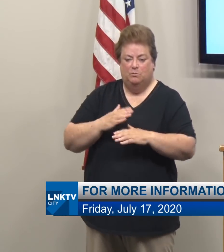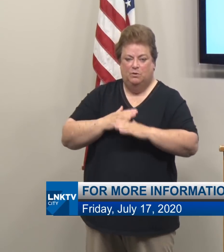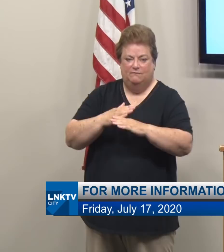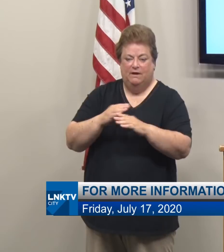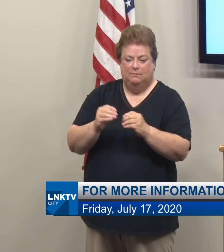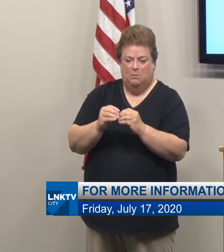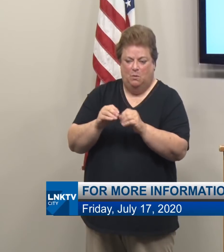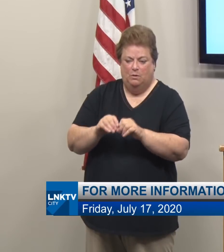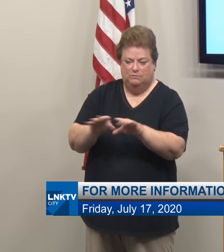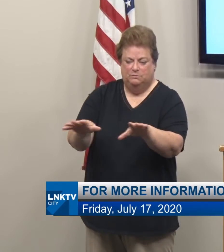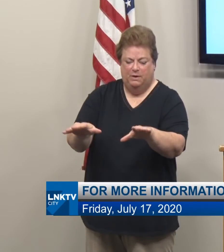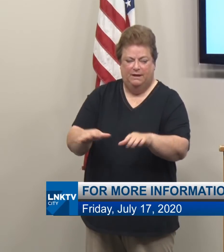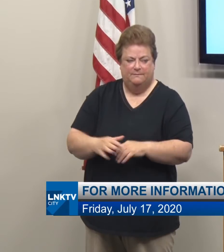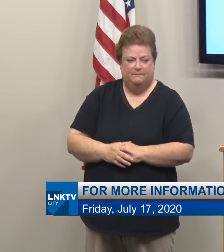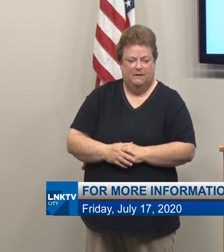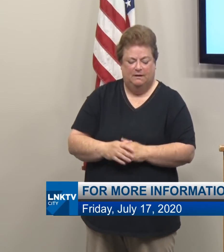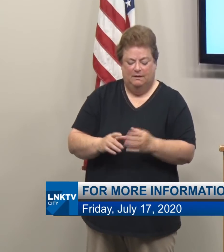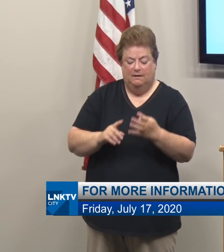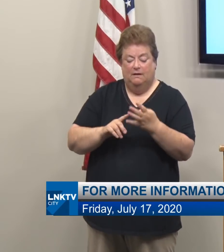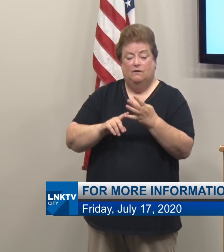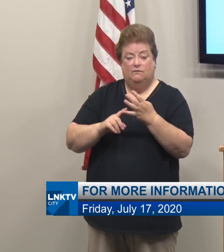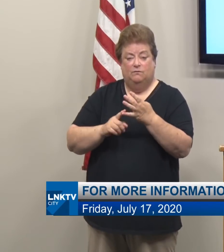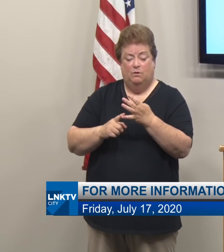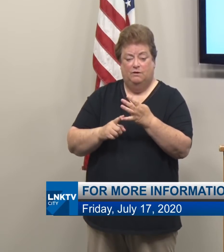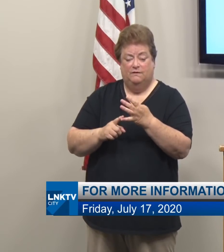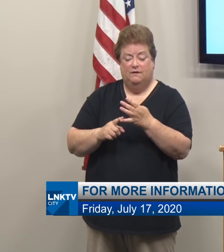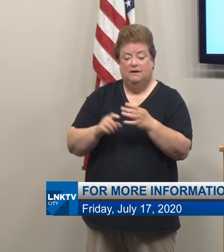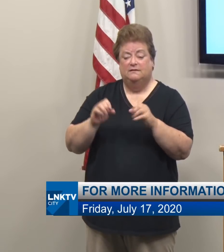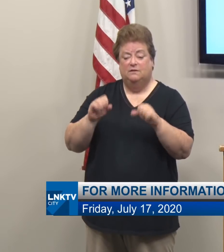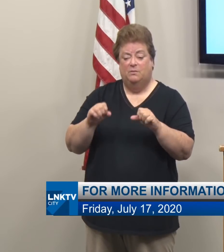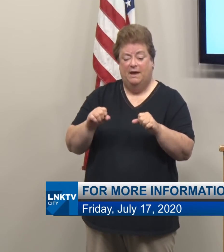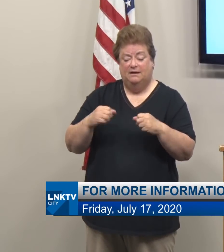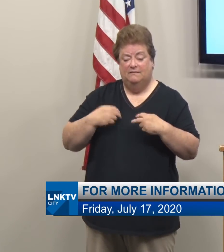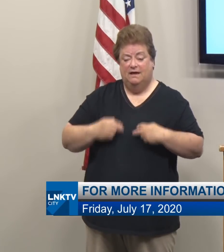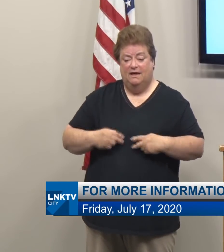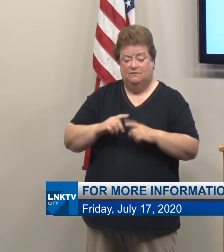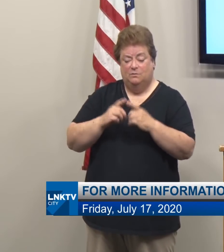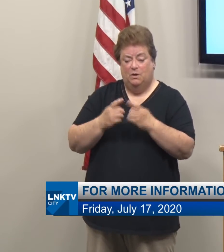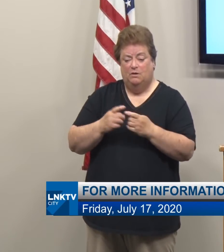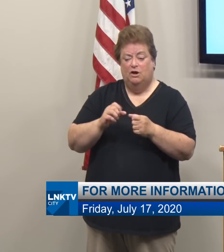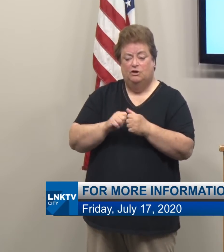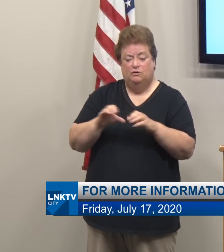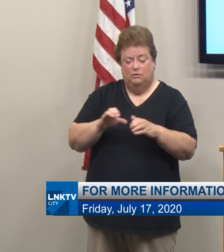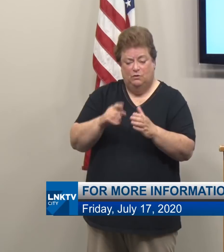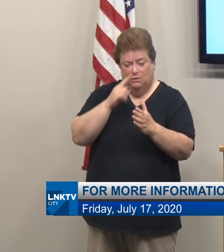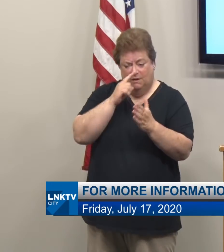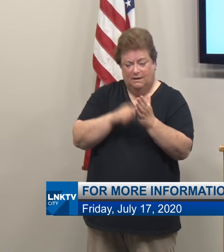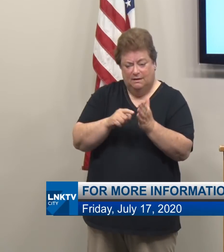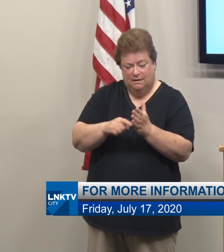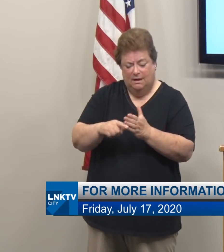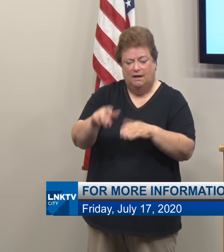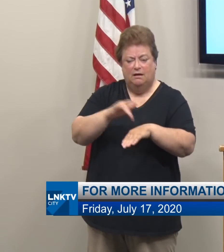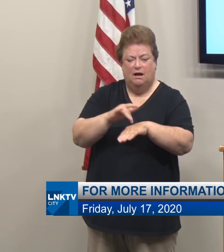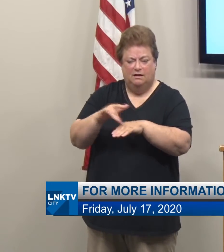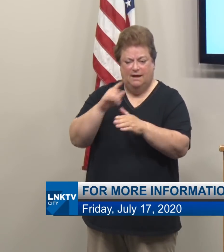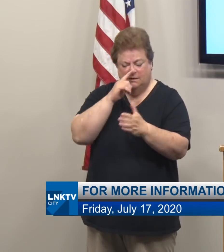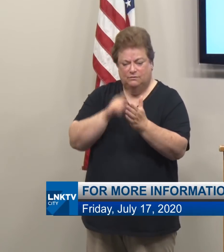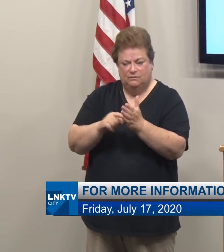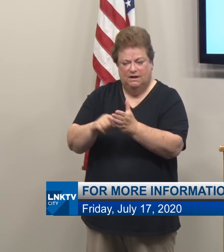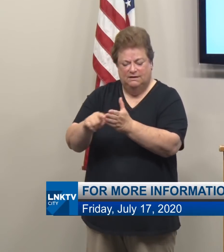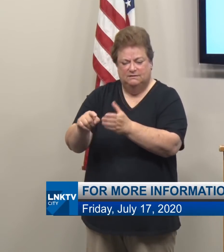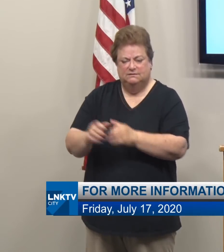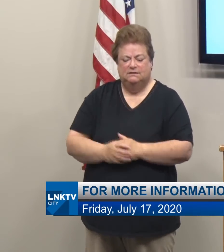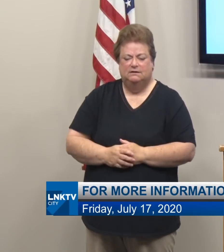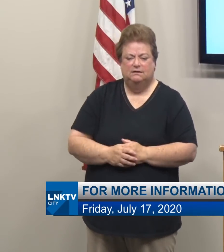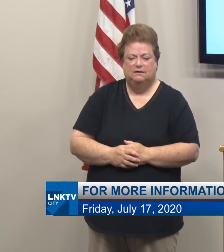community. A fourth indicator is the capacity of the health department to conduct investigations and contact tracing. The health